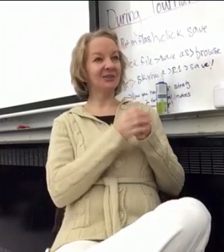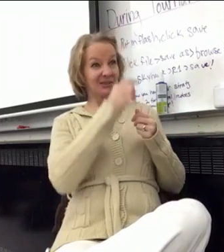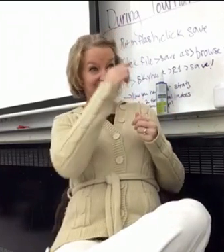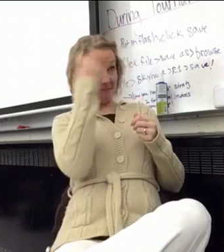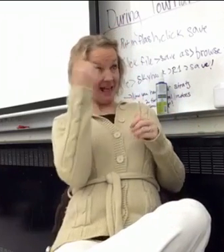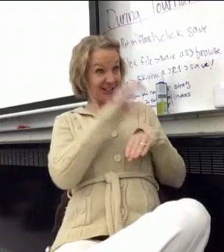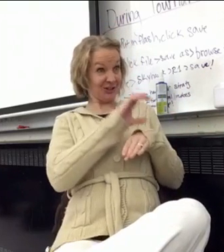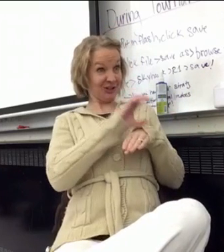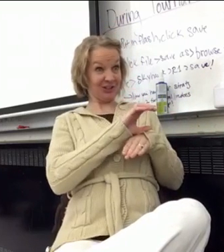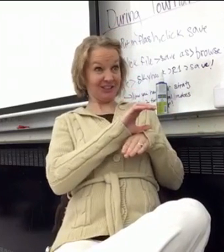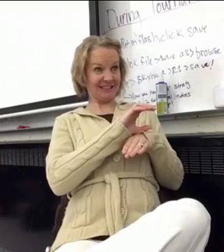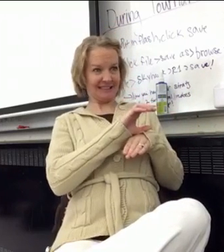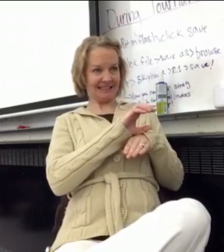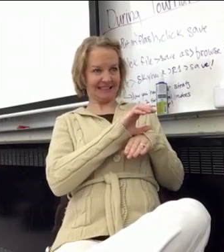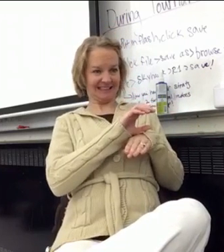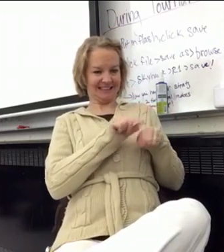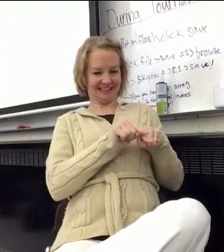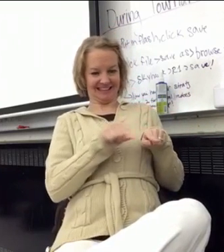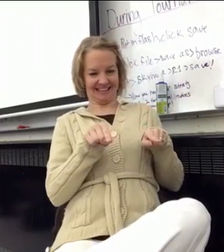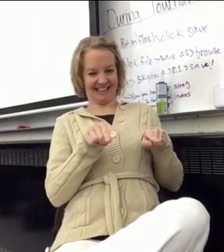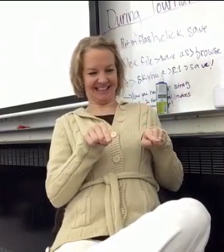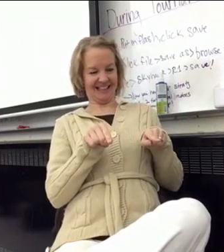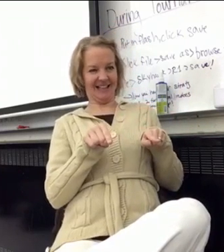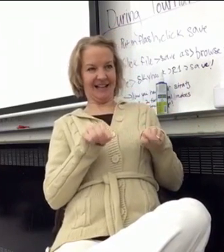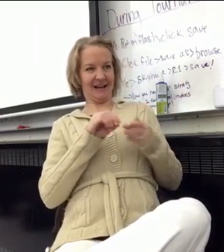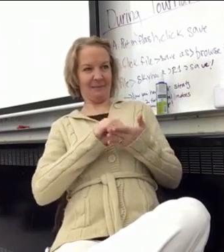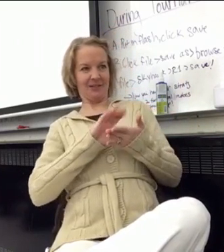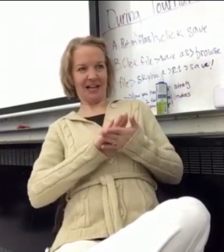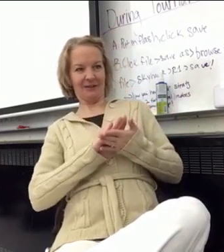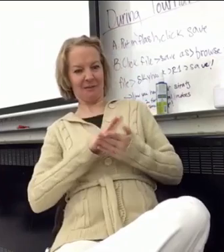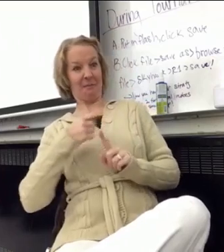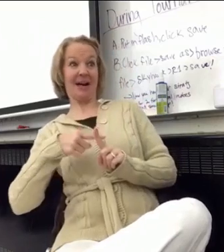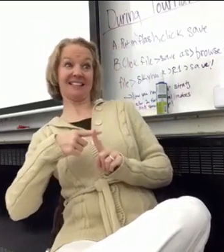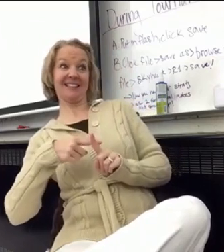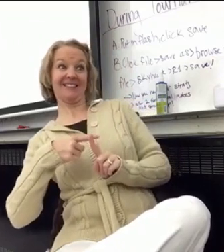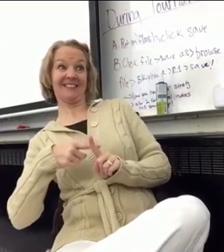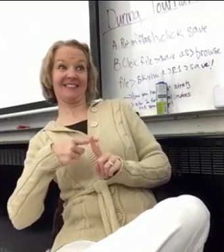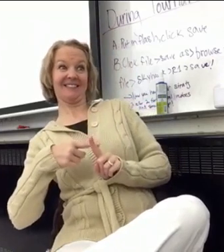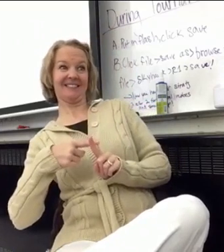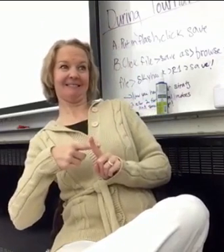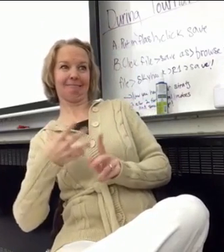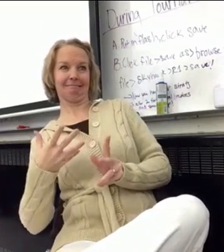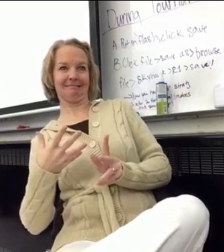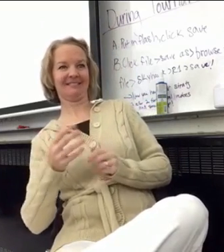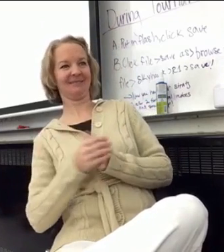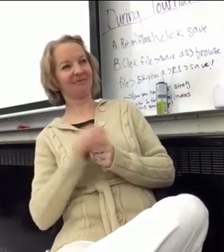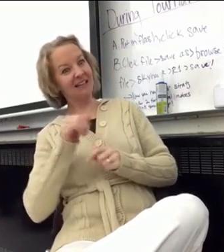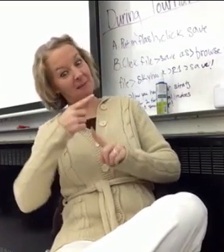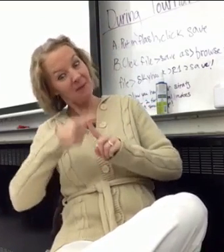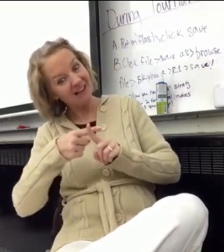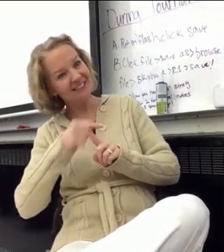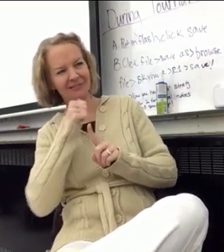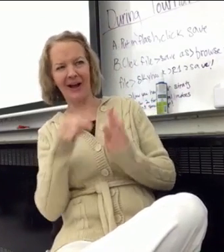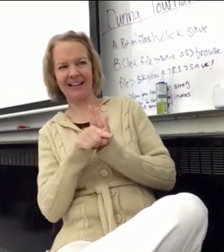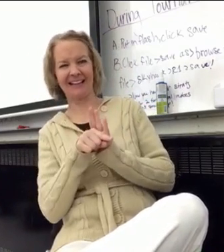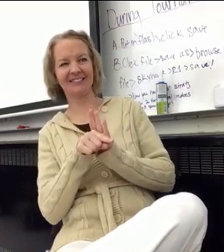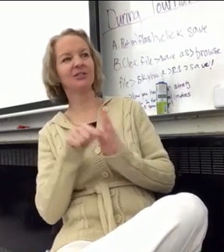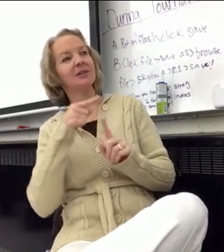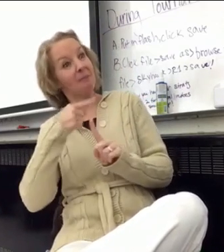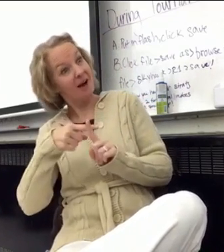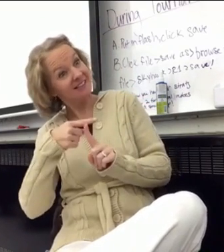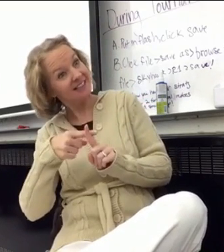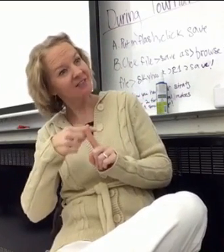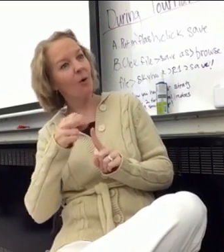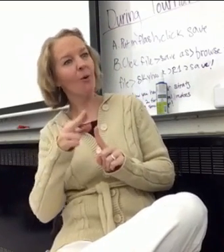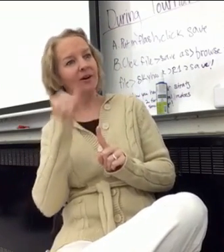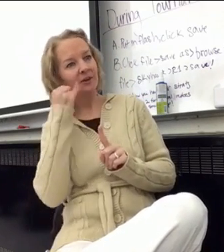black churches, and either put next to it that this is a positive, or